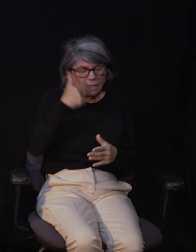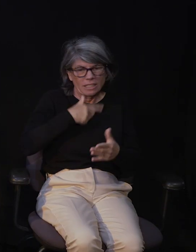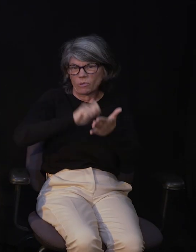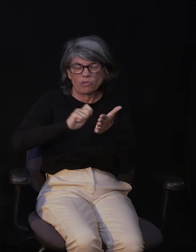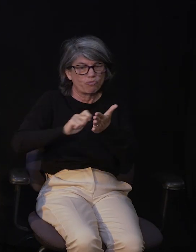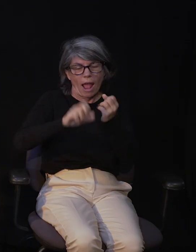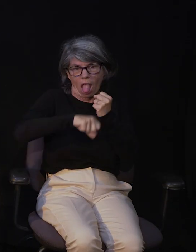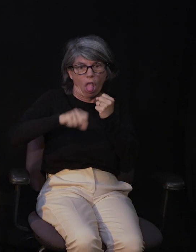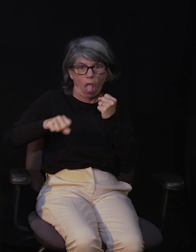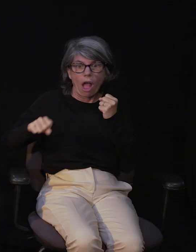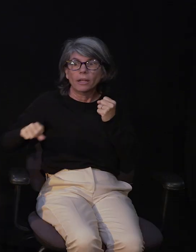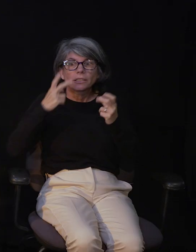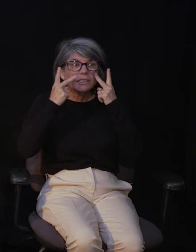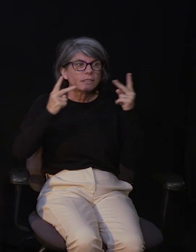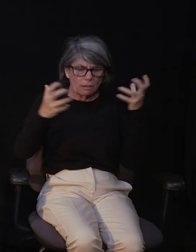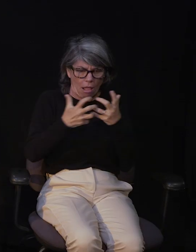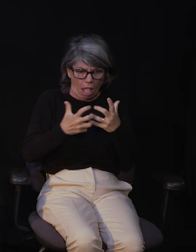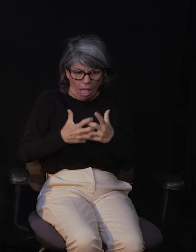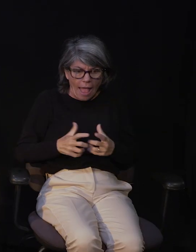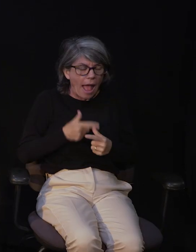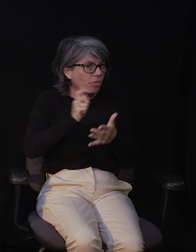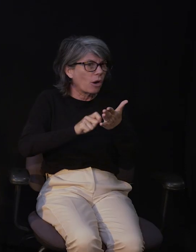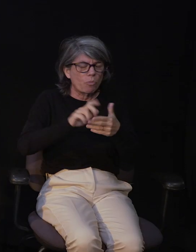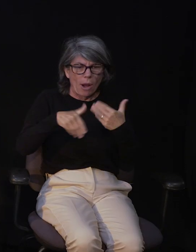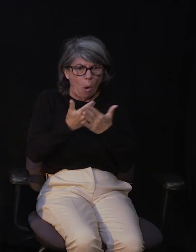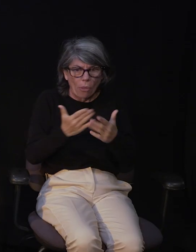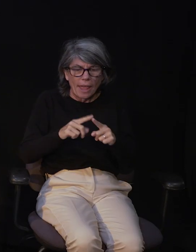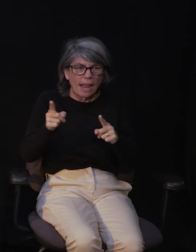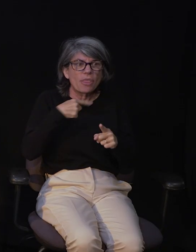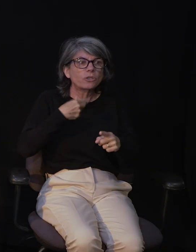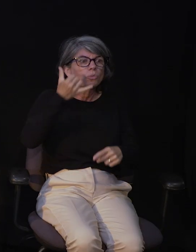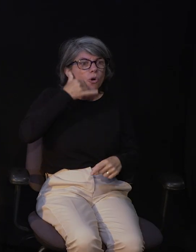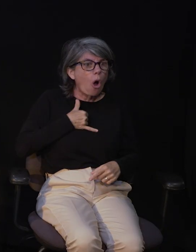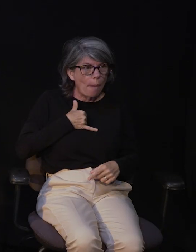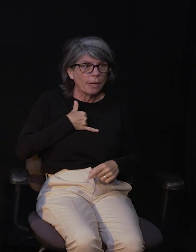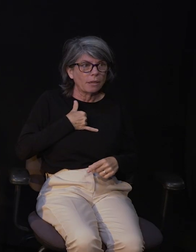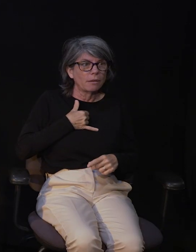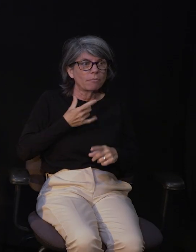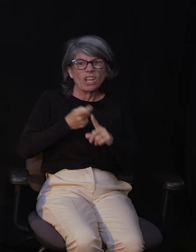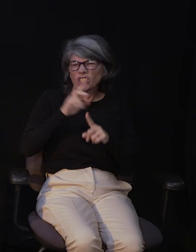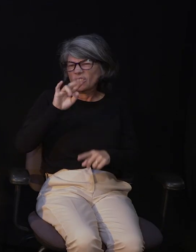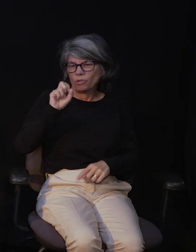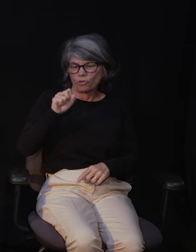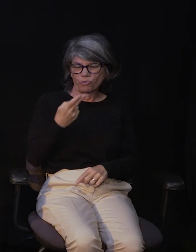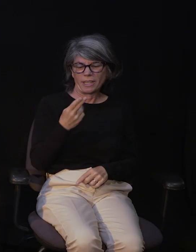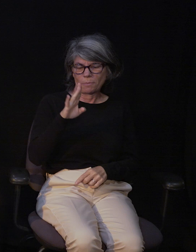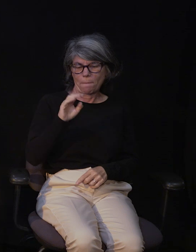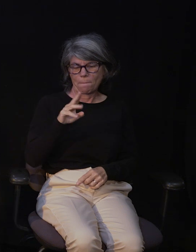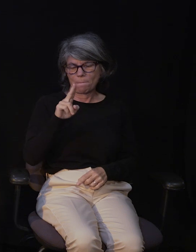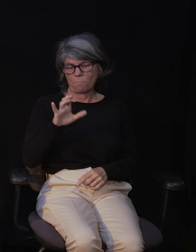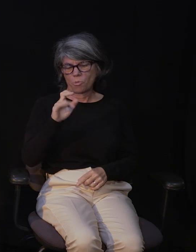write to see what goes where, and then I'd write like a whole thing, and she would call me from New York, Trish Buskowski, and she